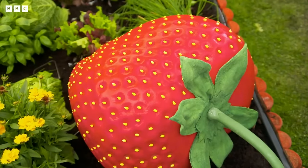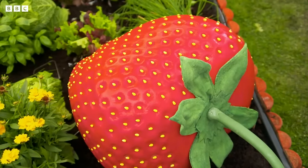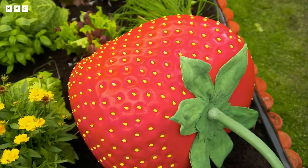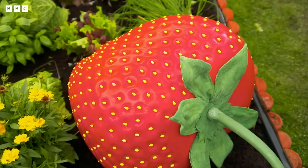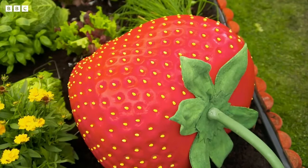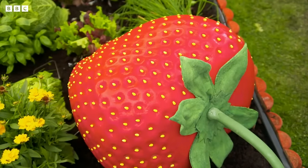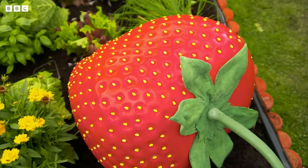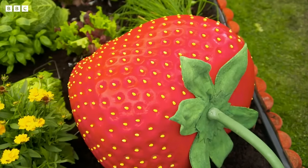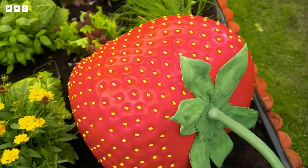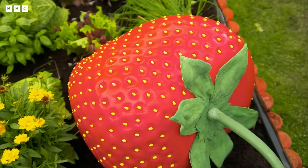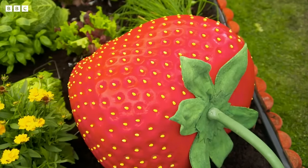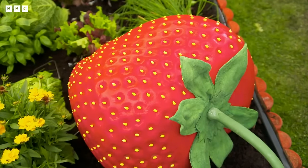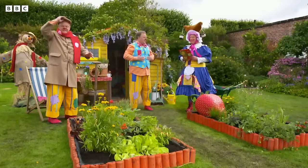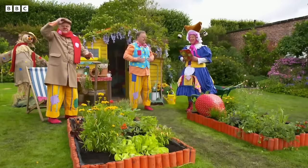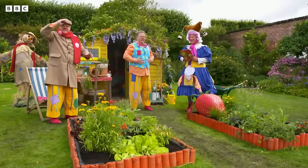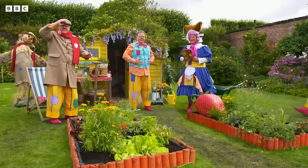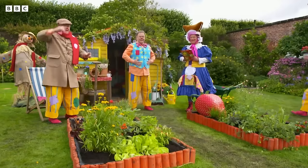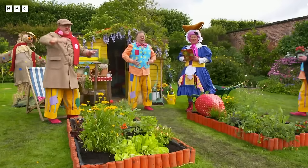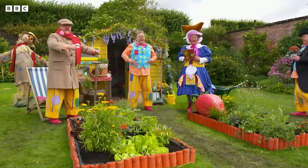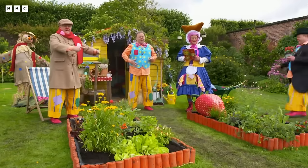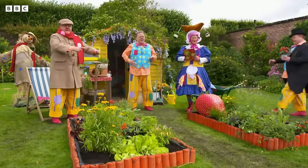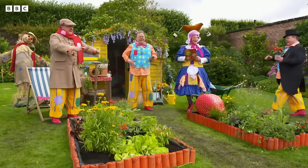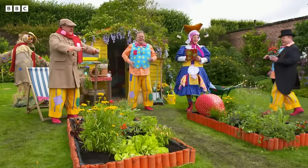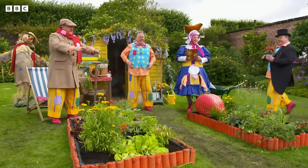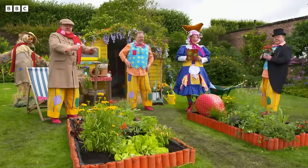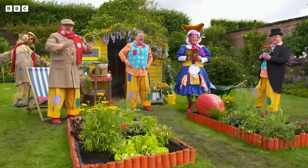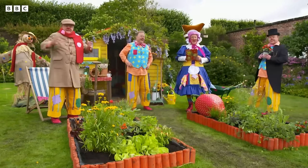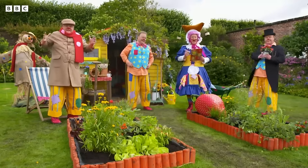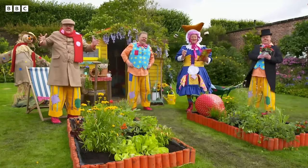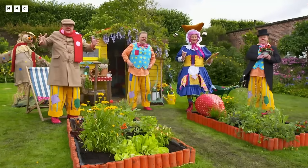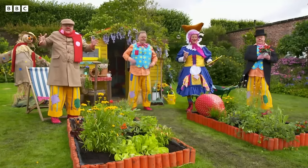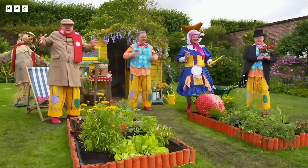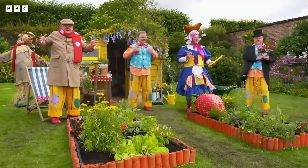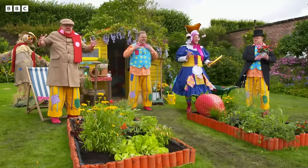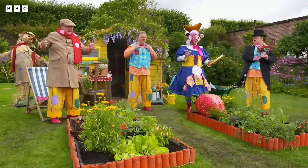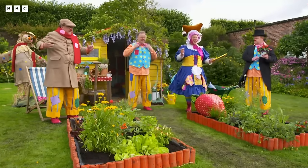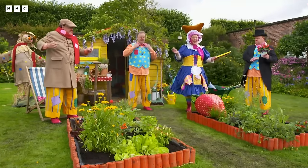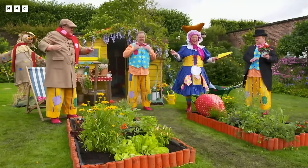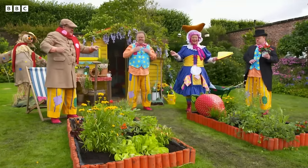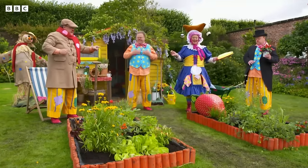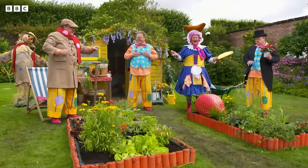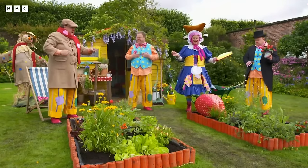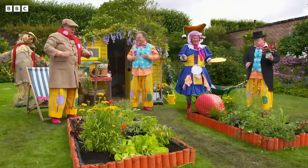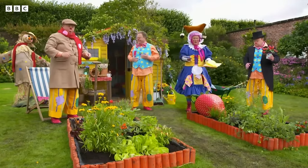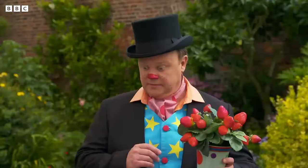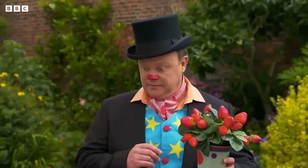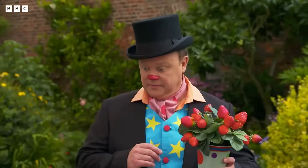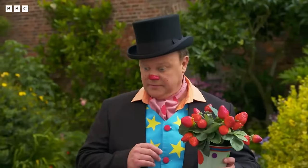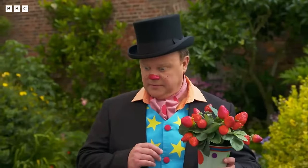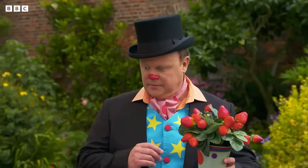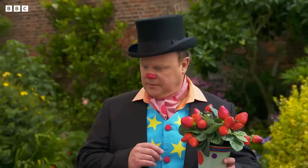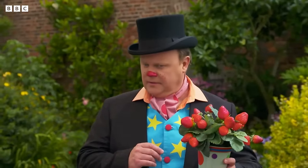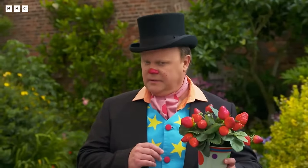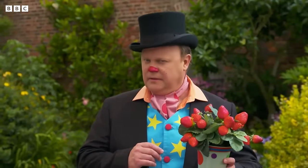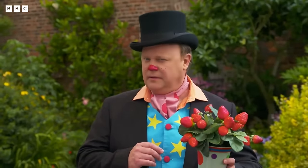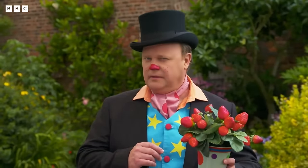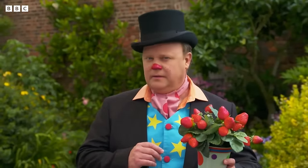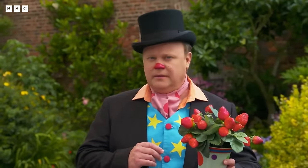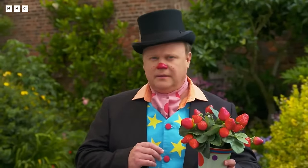Grandad Tumble and Mr. Tumble. I've never seen anything like it in all my life. That is